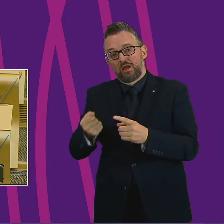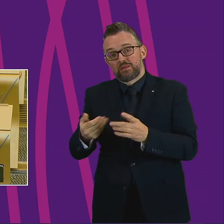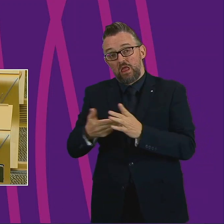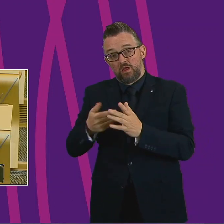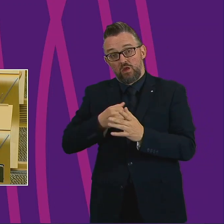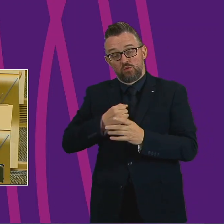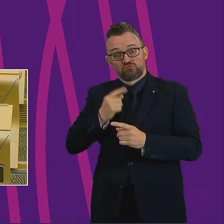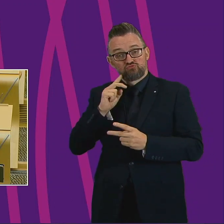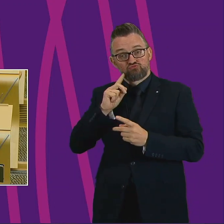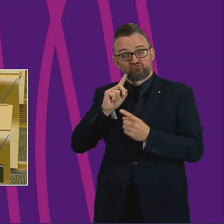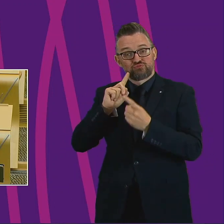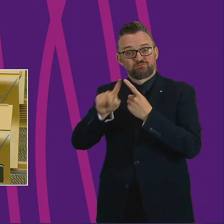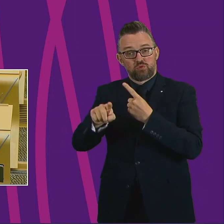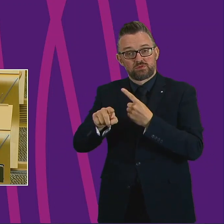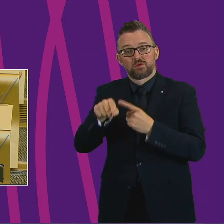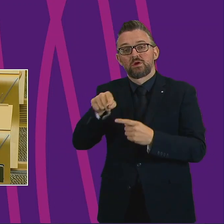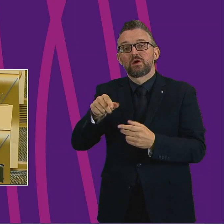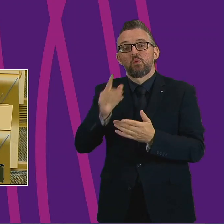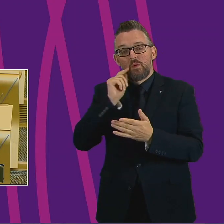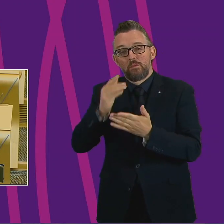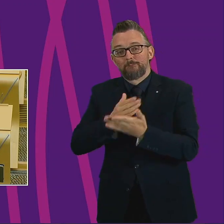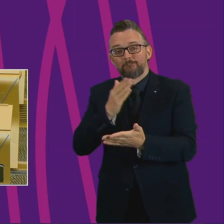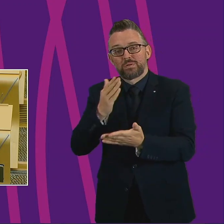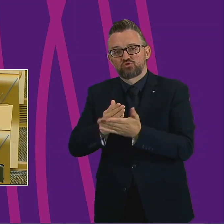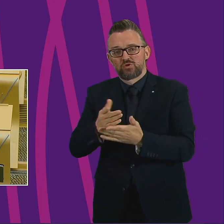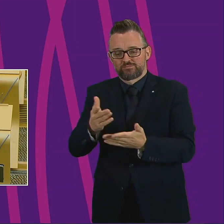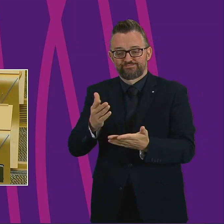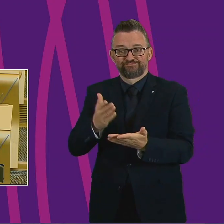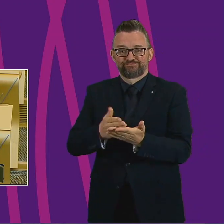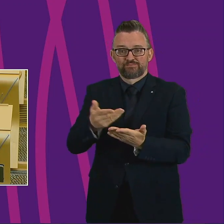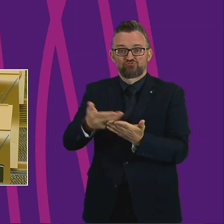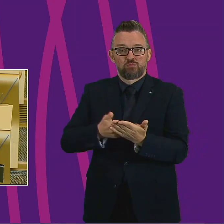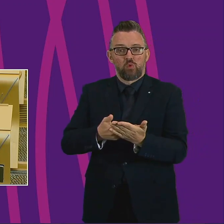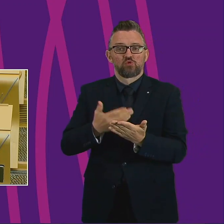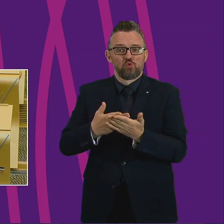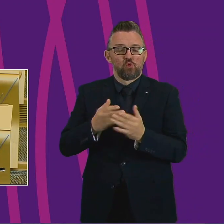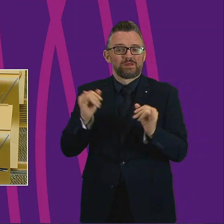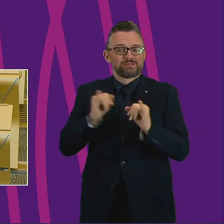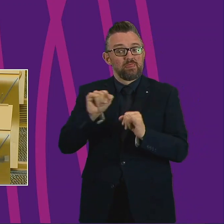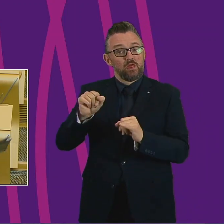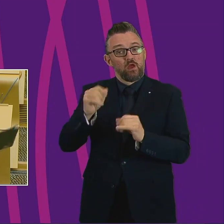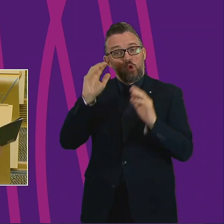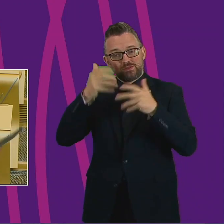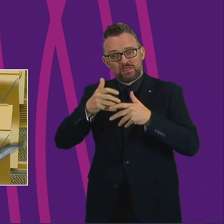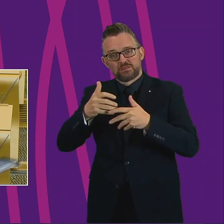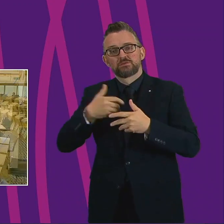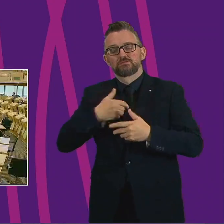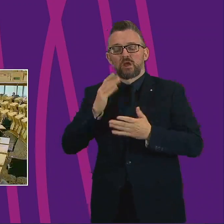to both will assure them of the extreme seriousness with which I take their concerns.